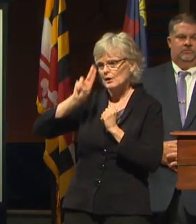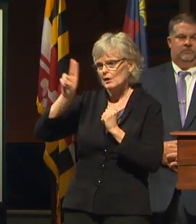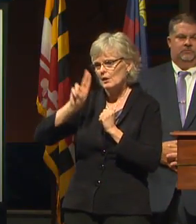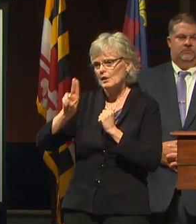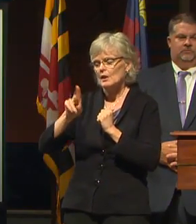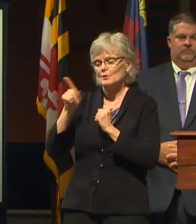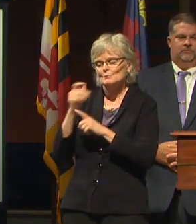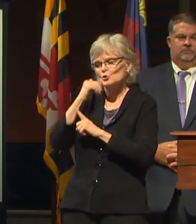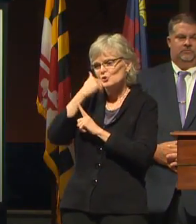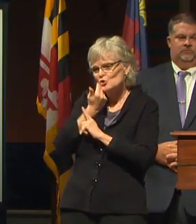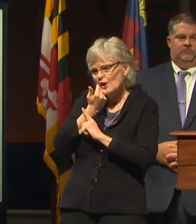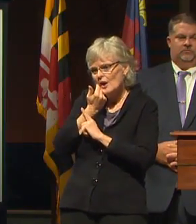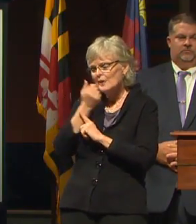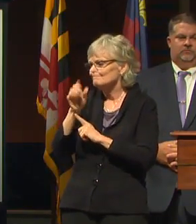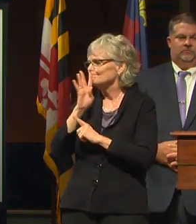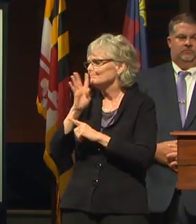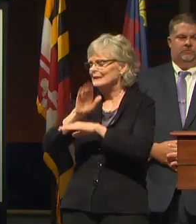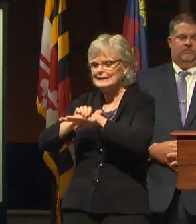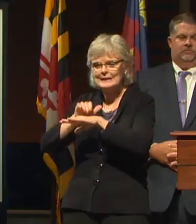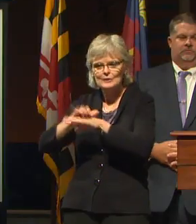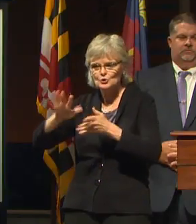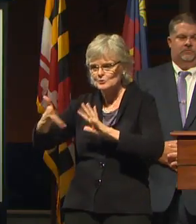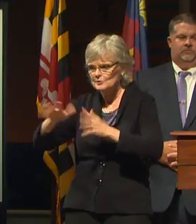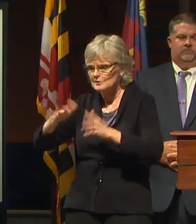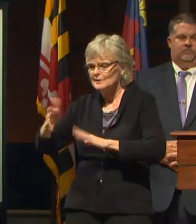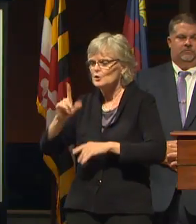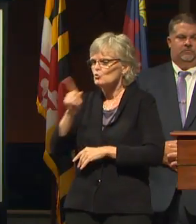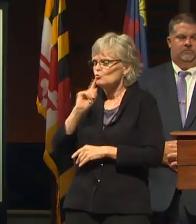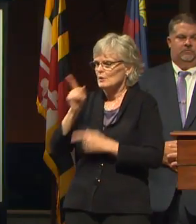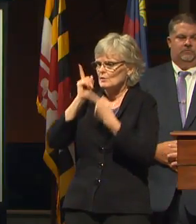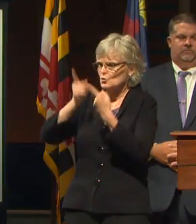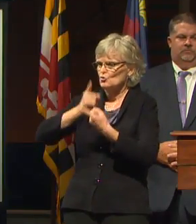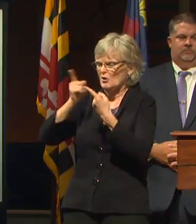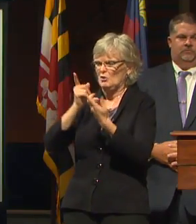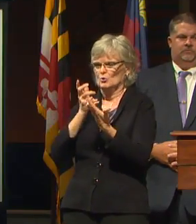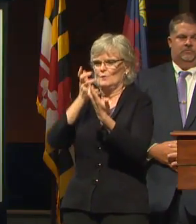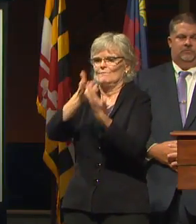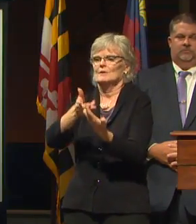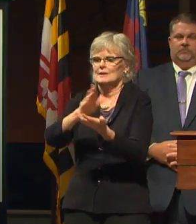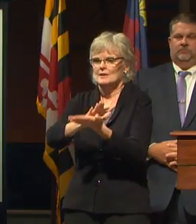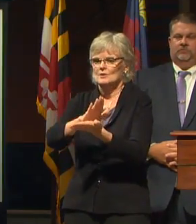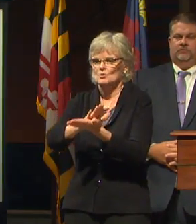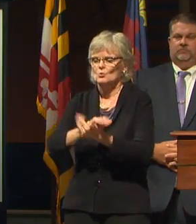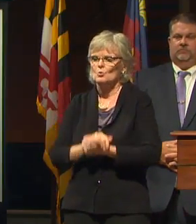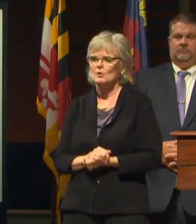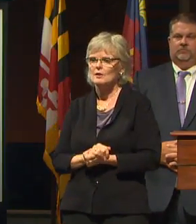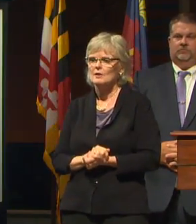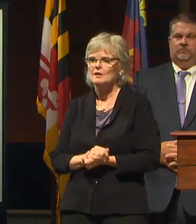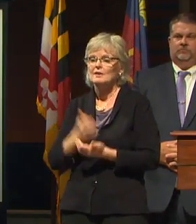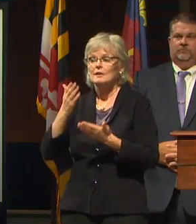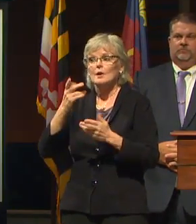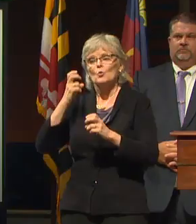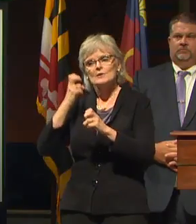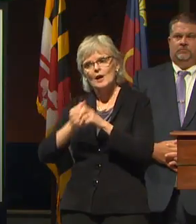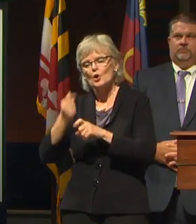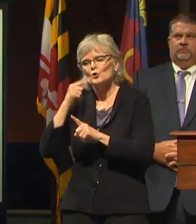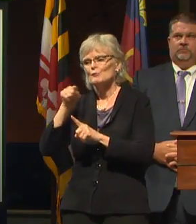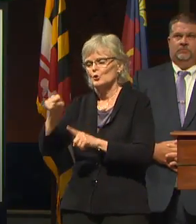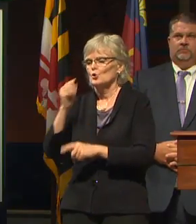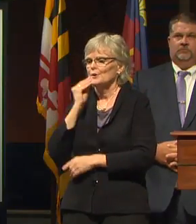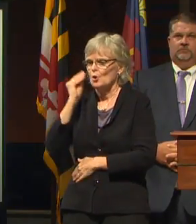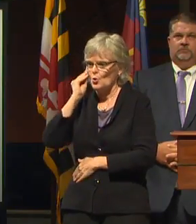Maria's shy. She doesn't speak English well, and she really struggled to fit in at school. Things were even harder for her at